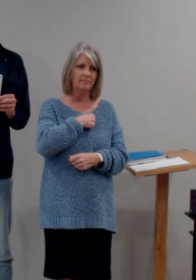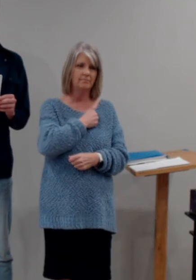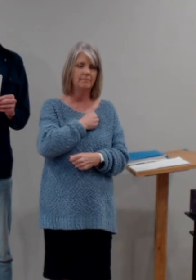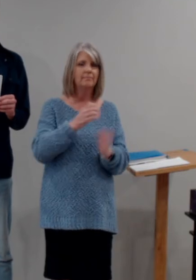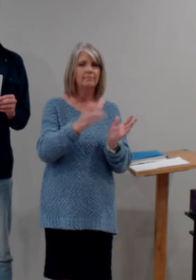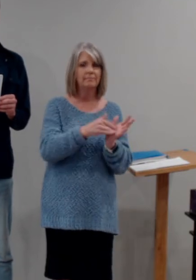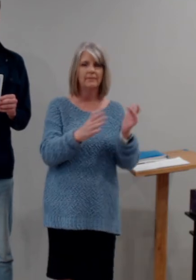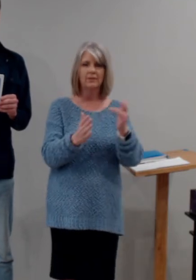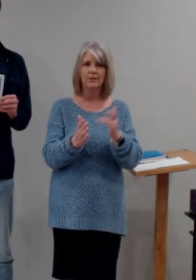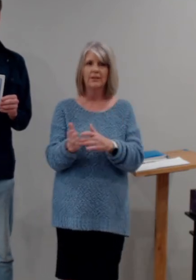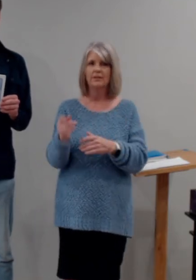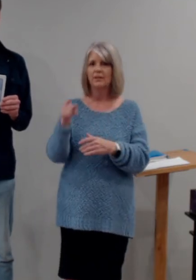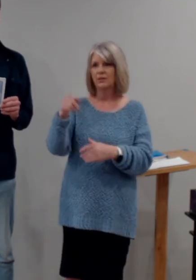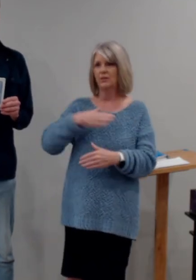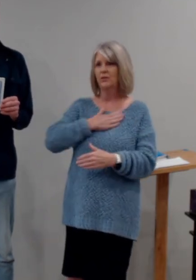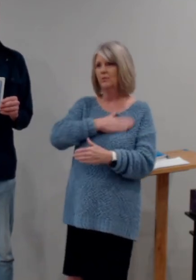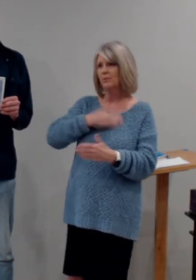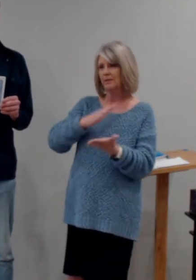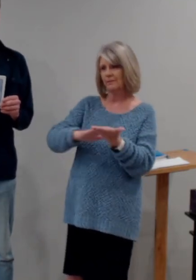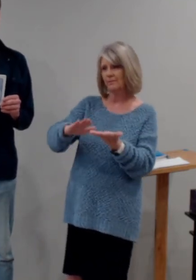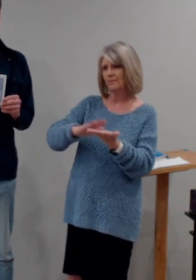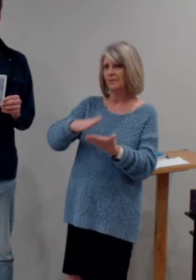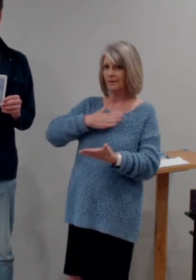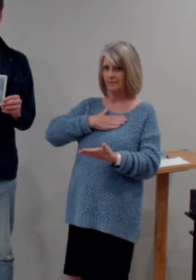Jesus, you please forgive my sin.